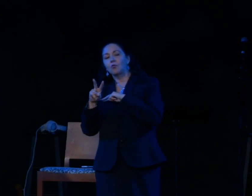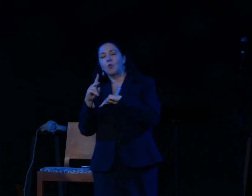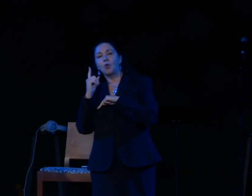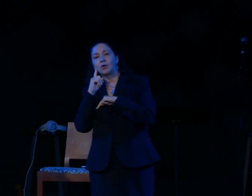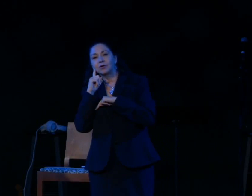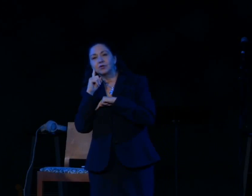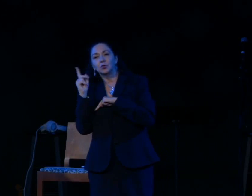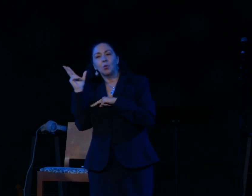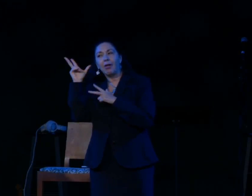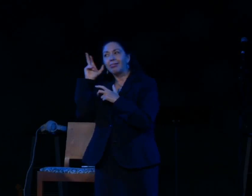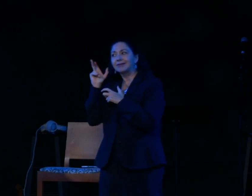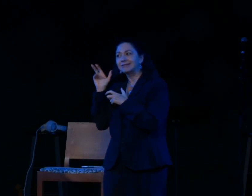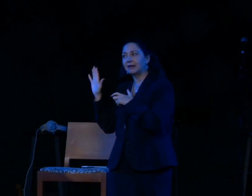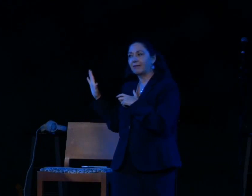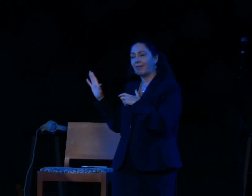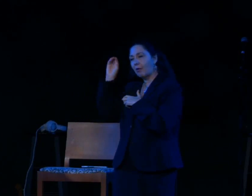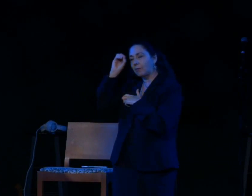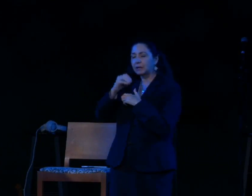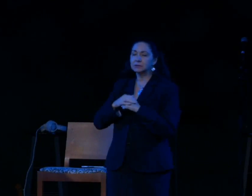and colleagues.